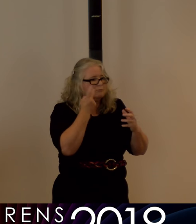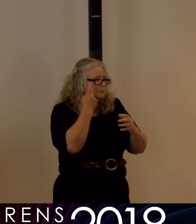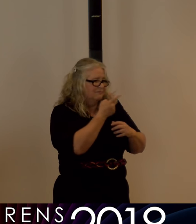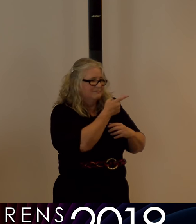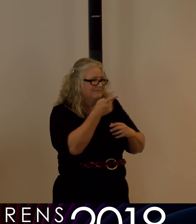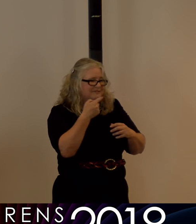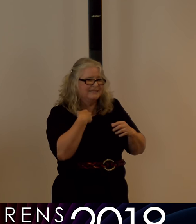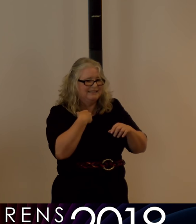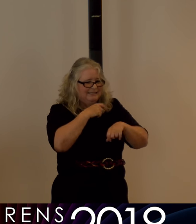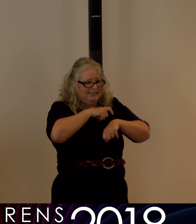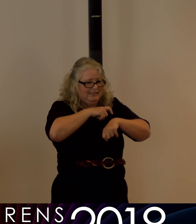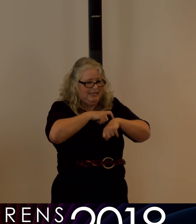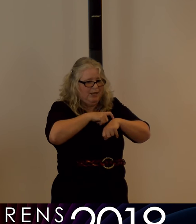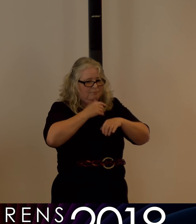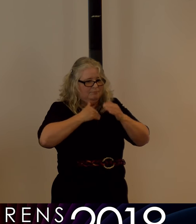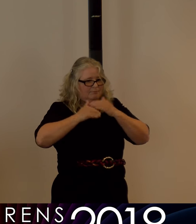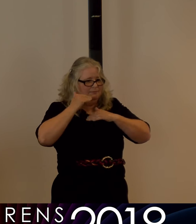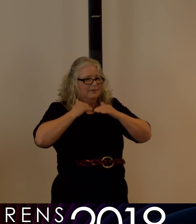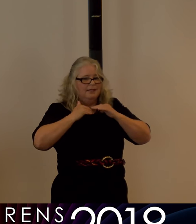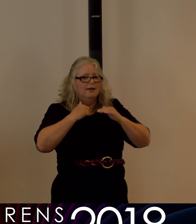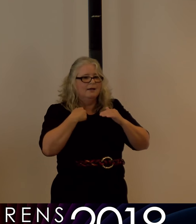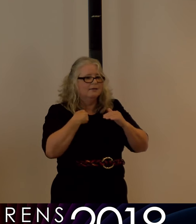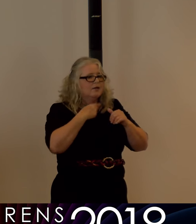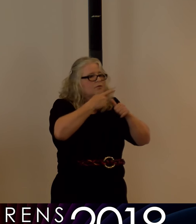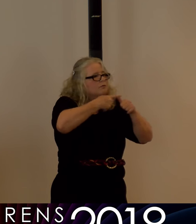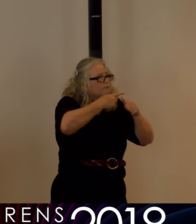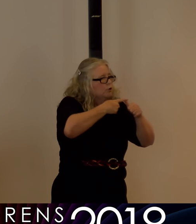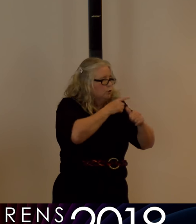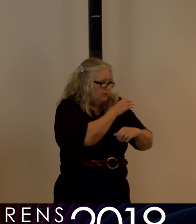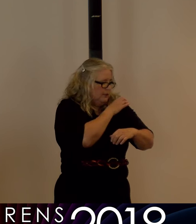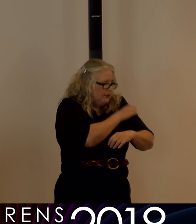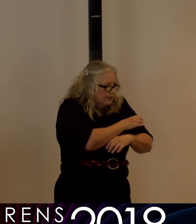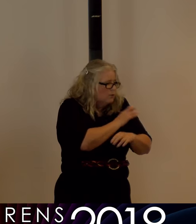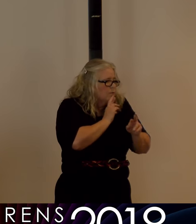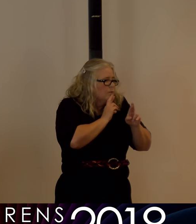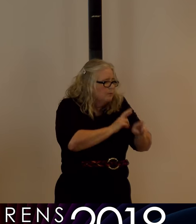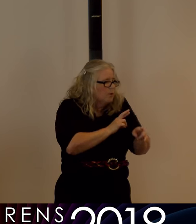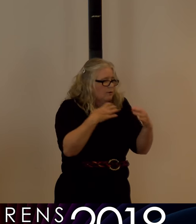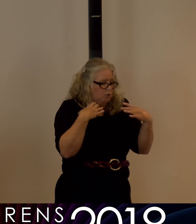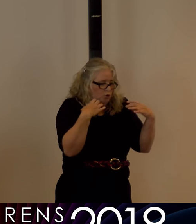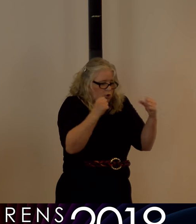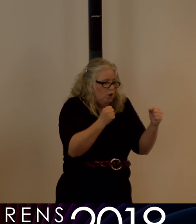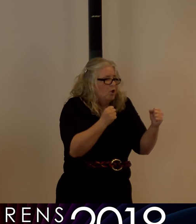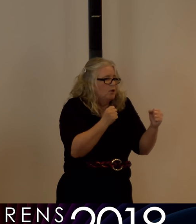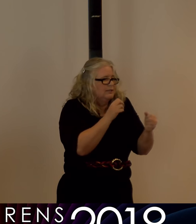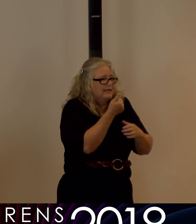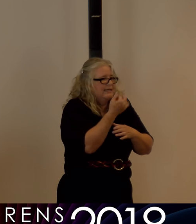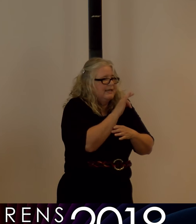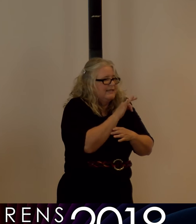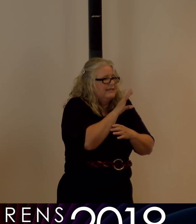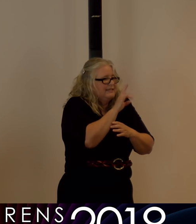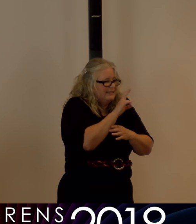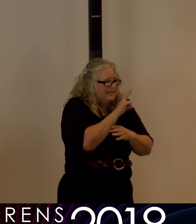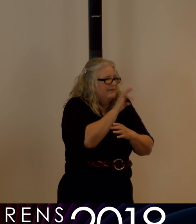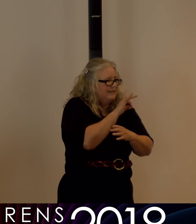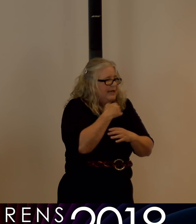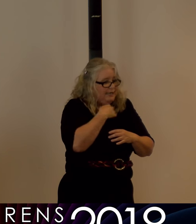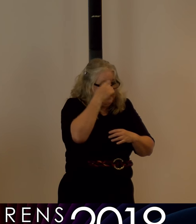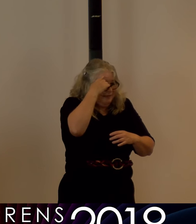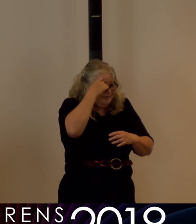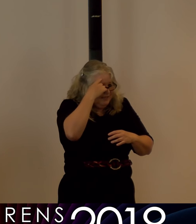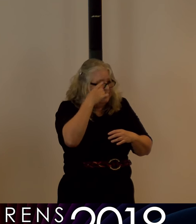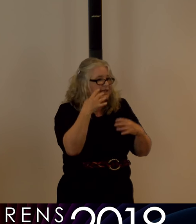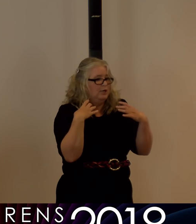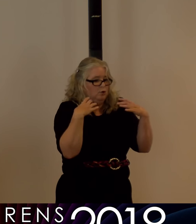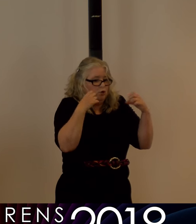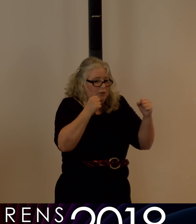way. The first clinical report for charge was in 1979. I think the term charge was coined back in 1981